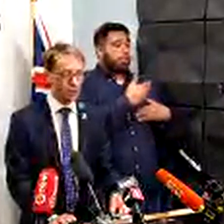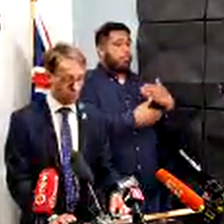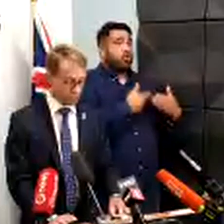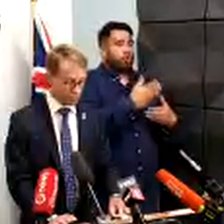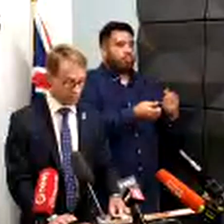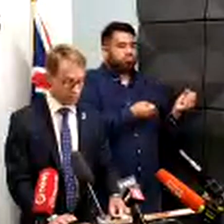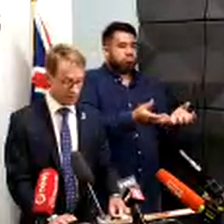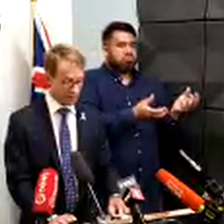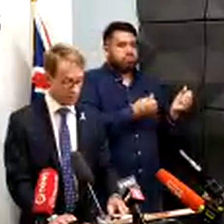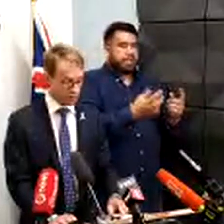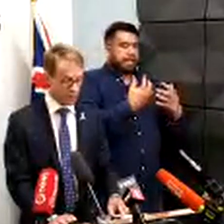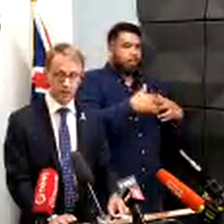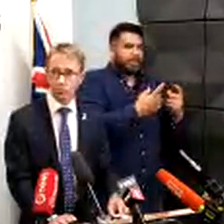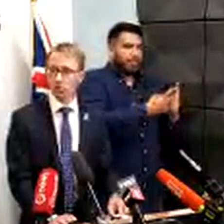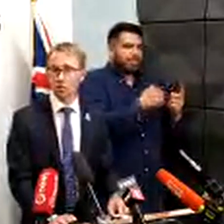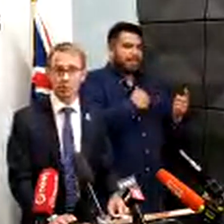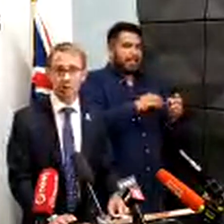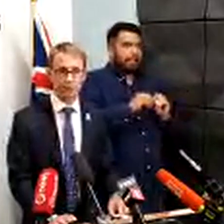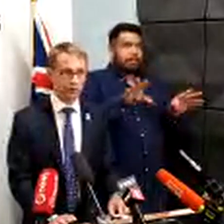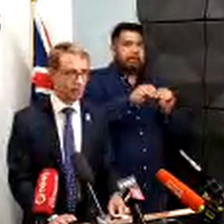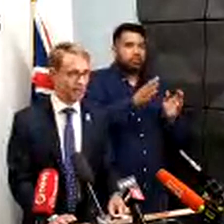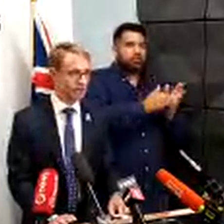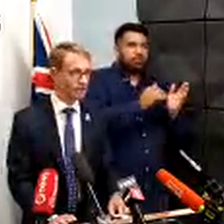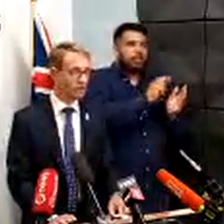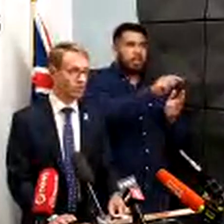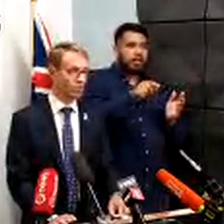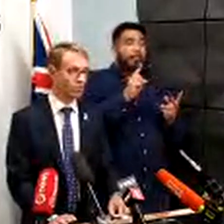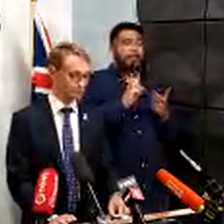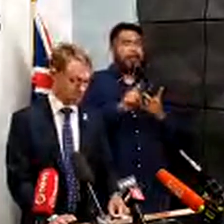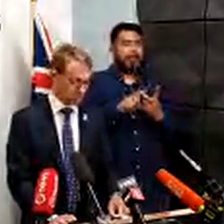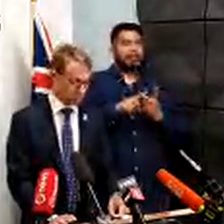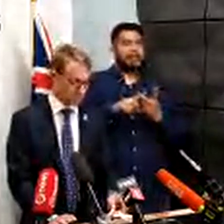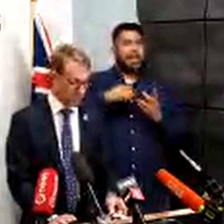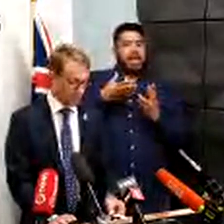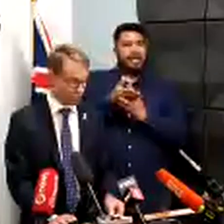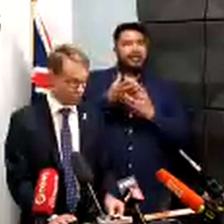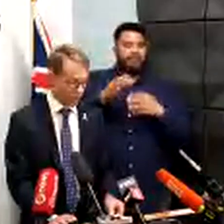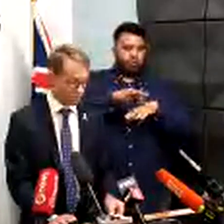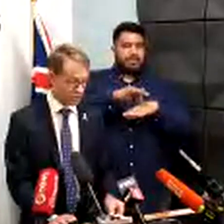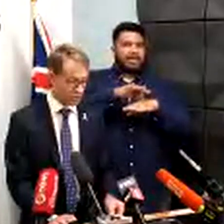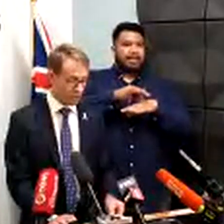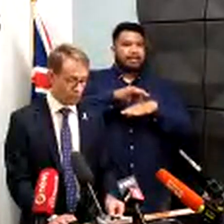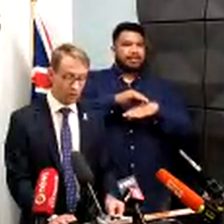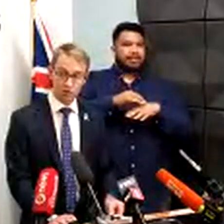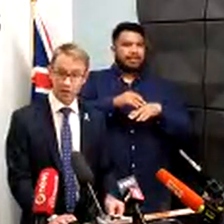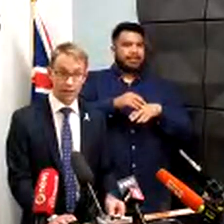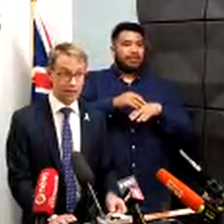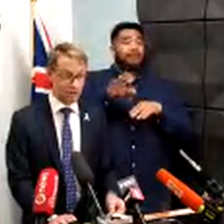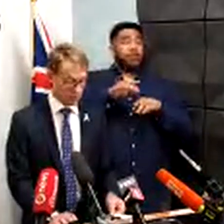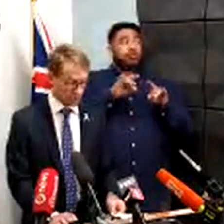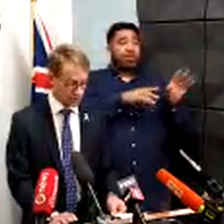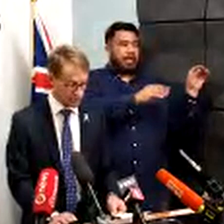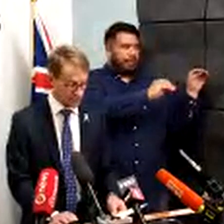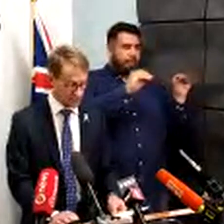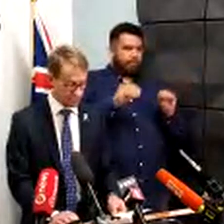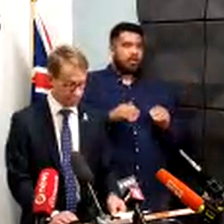supplies, moving those around the country, and also, as you know, access to skin for grafts from Australia and